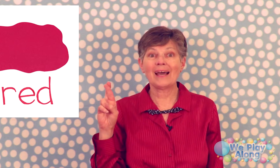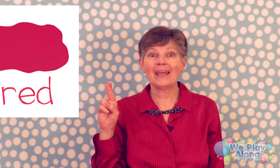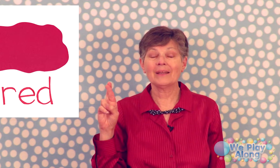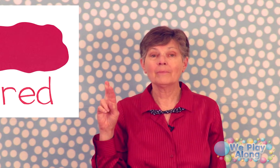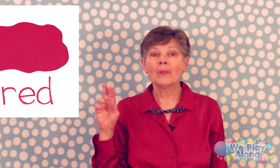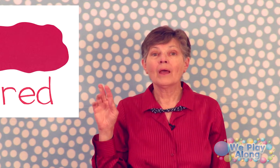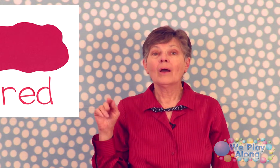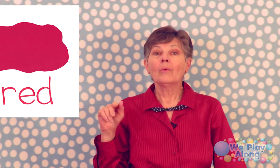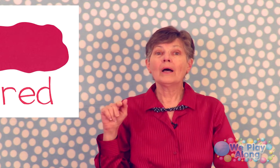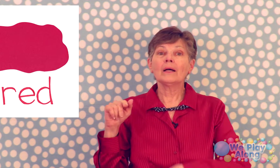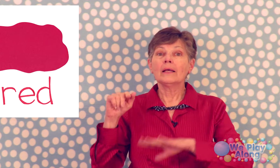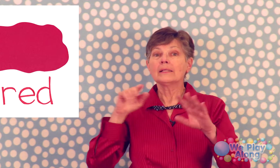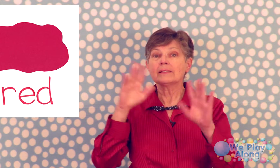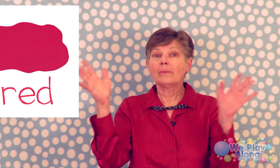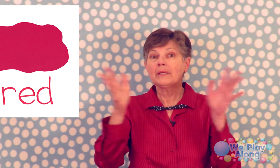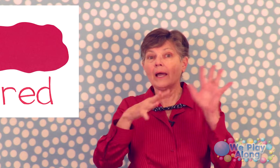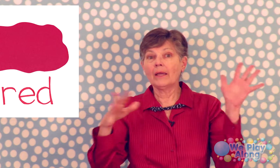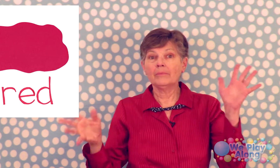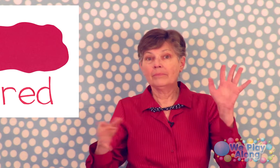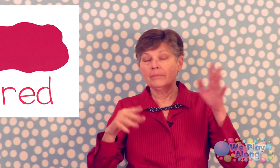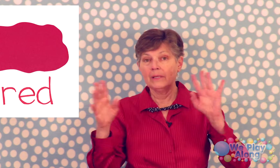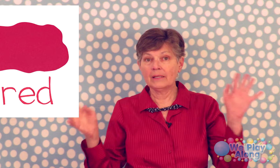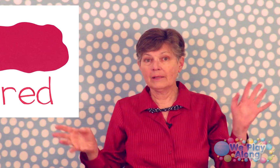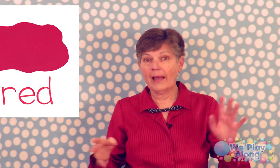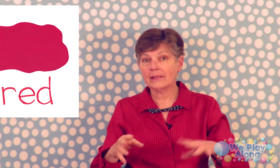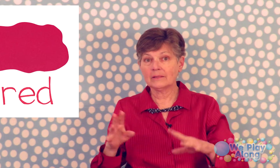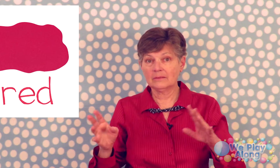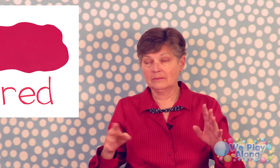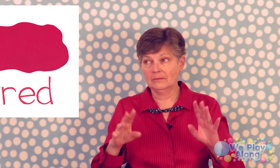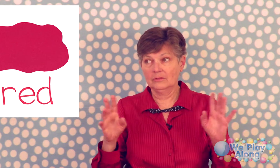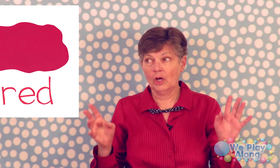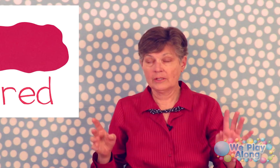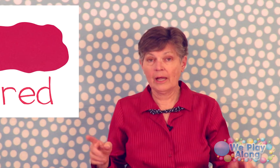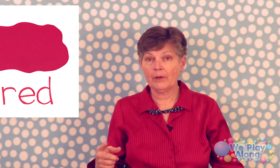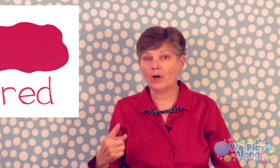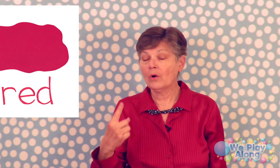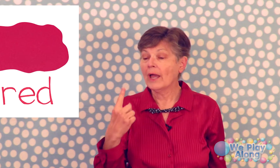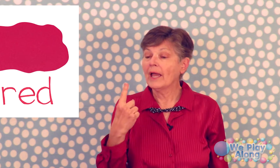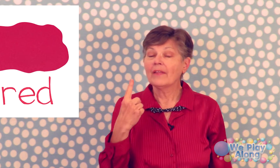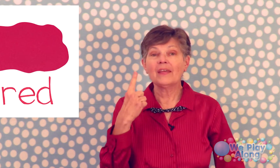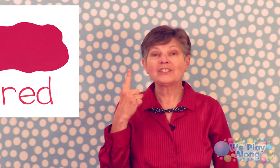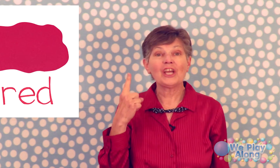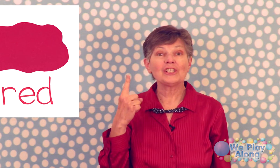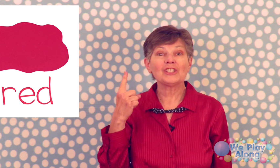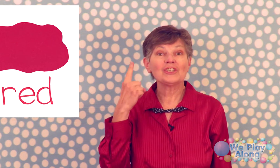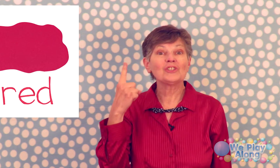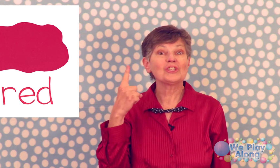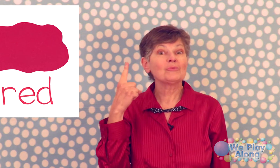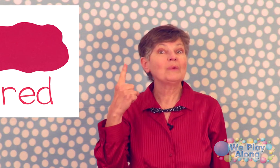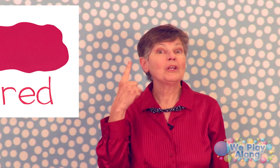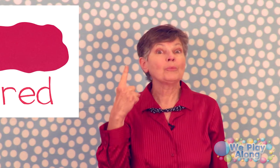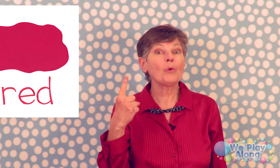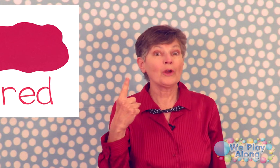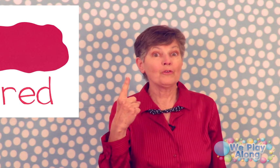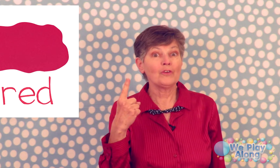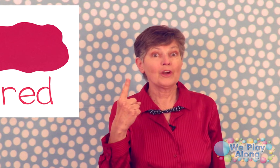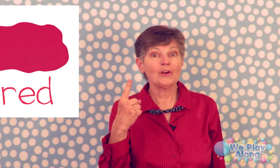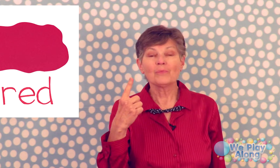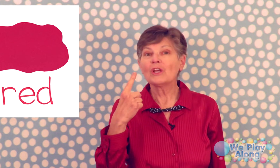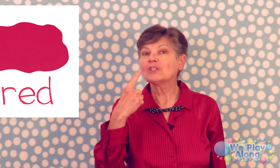sign. Well, sometime in the last long time ago, they changed it to just being your pointer finger. So